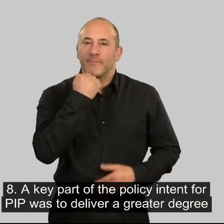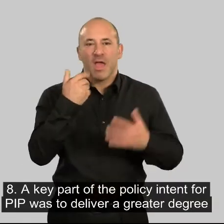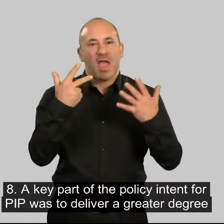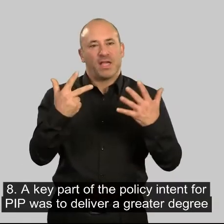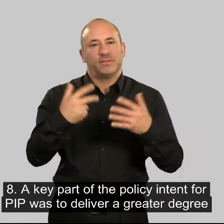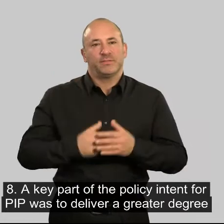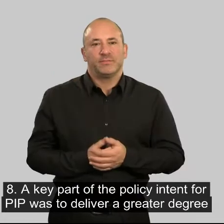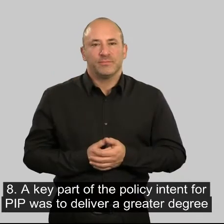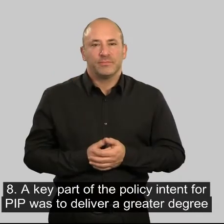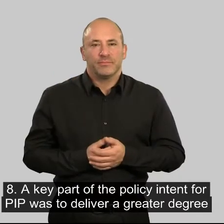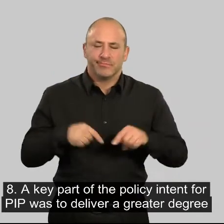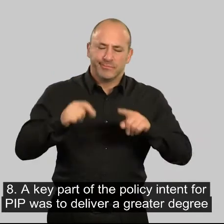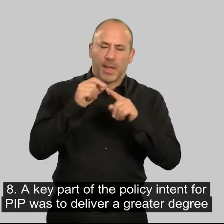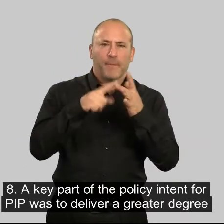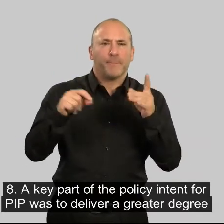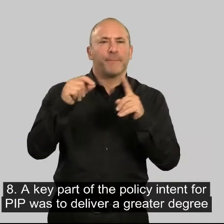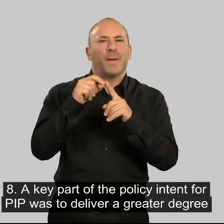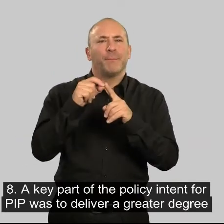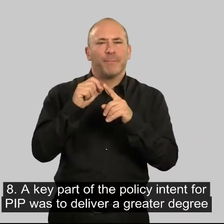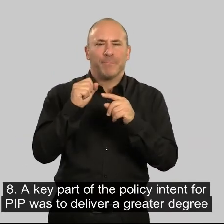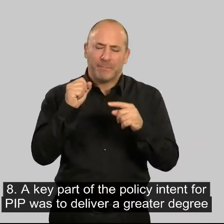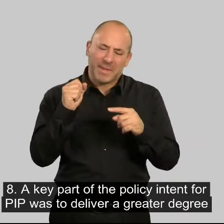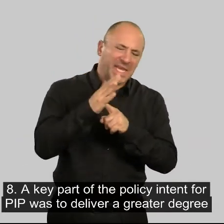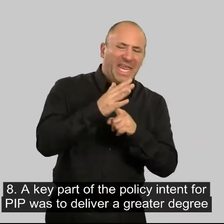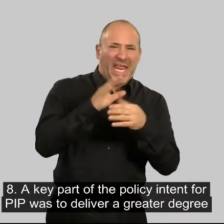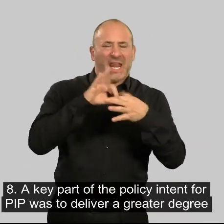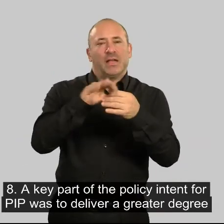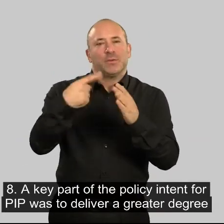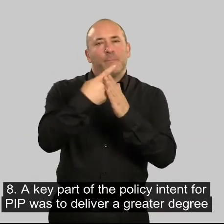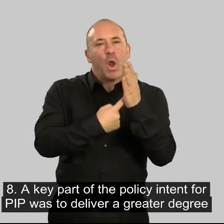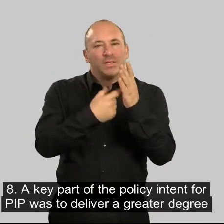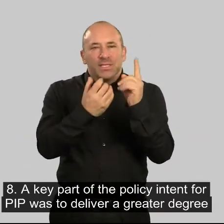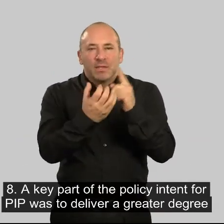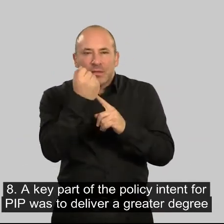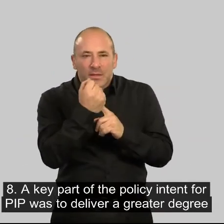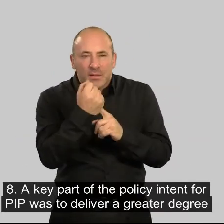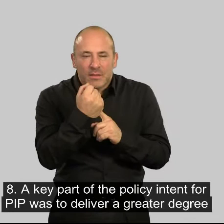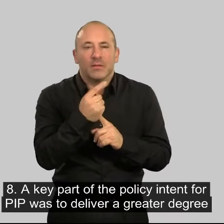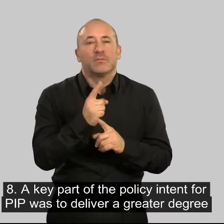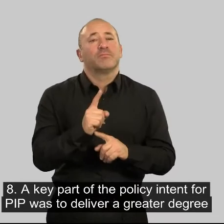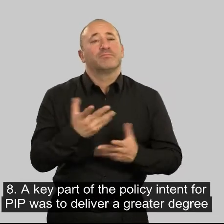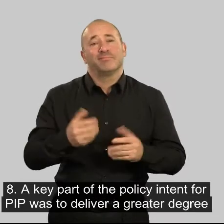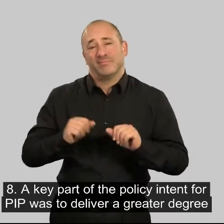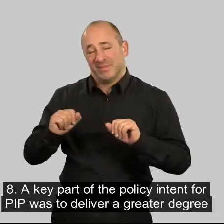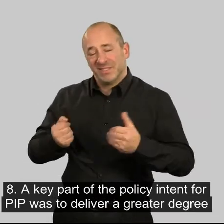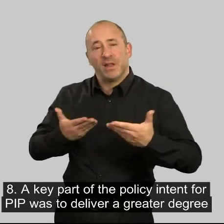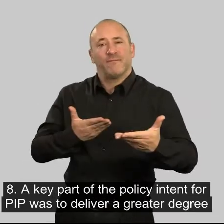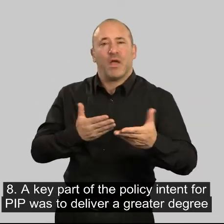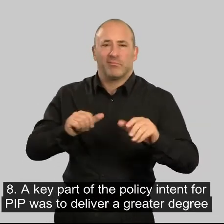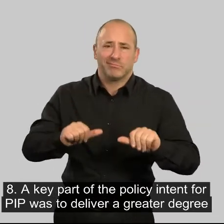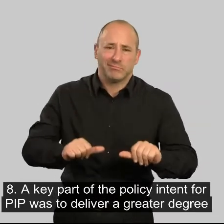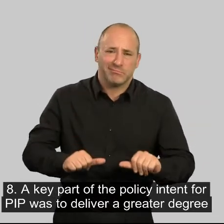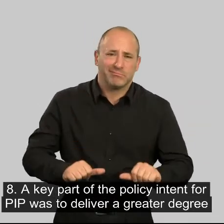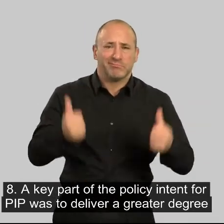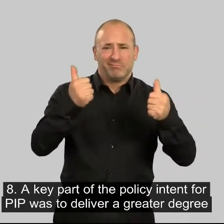8. A key part of the policy intent for PIP was to deliver a greater degree of